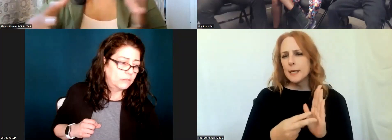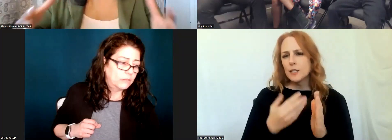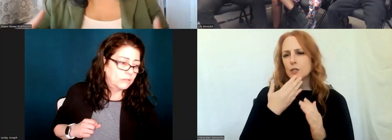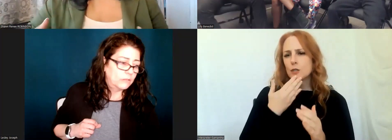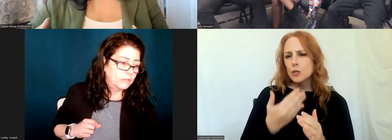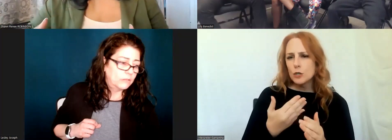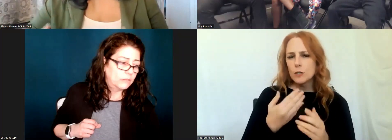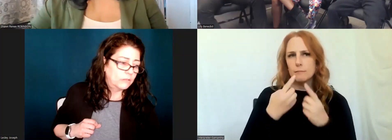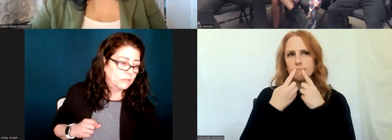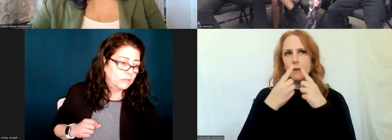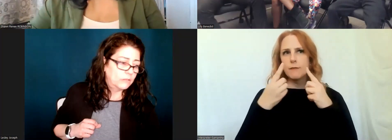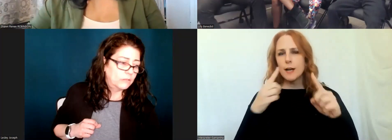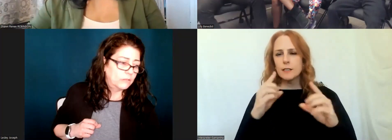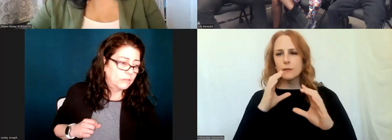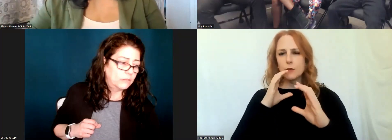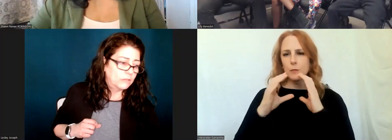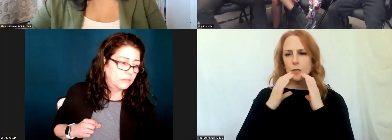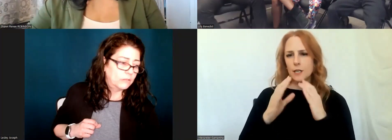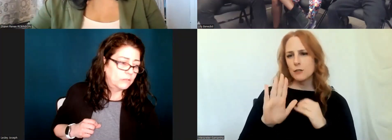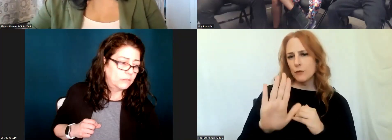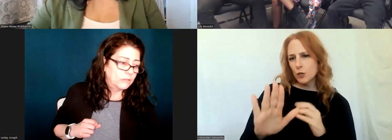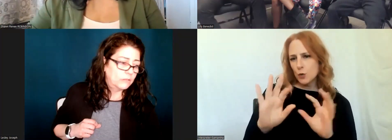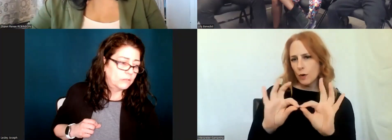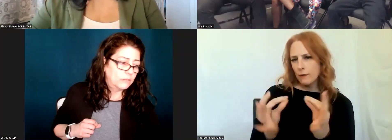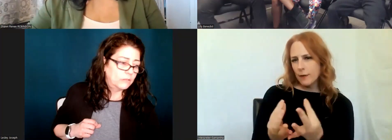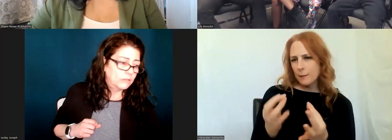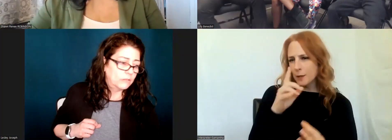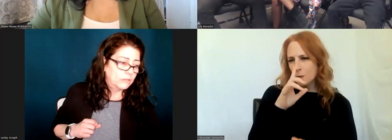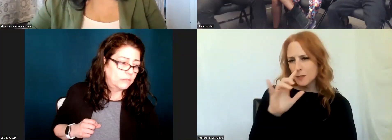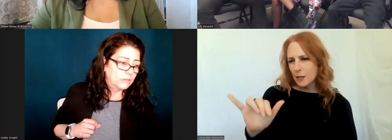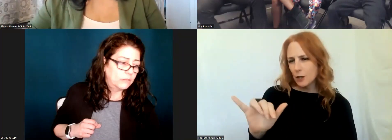communication in your family? What does that look like?